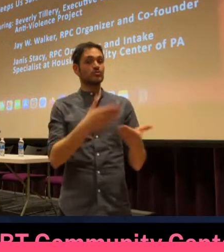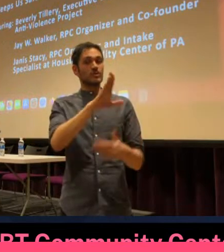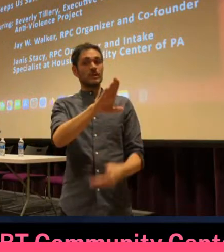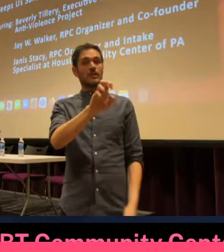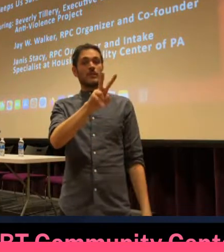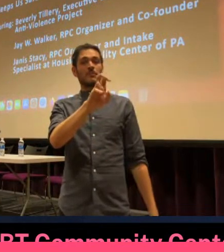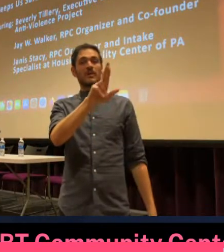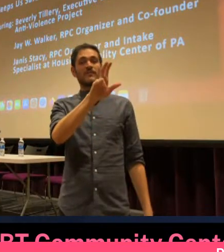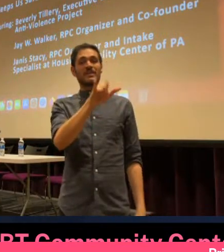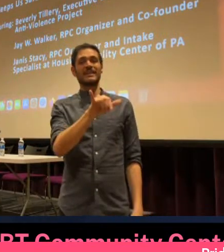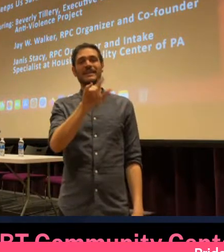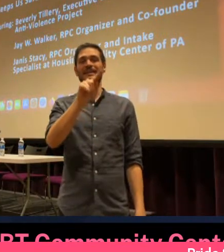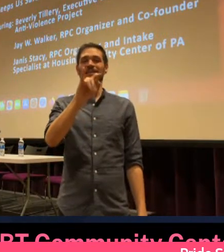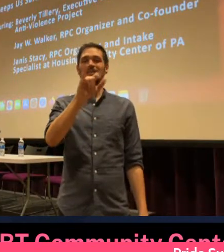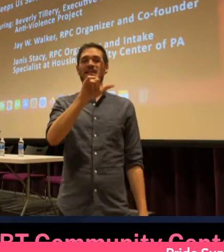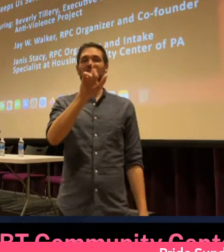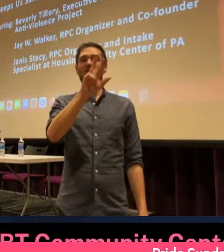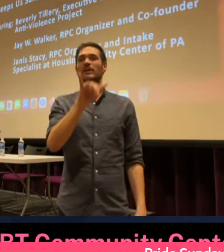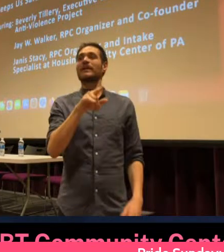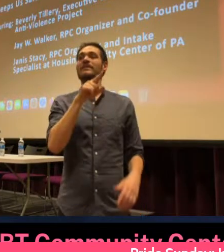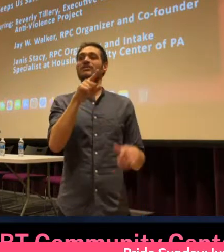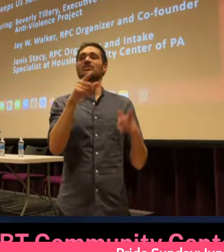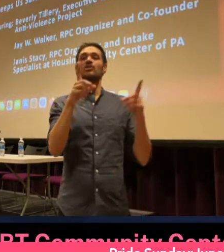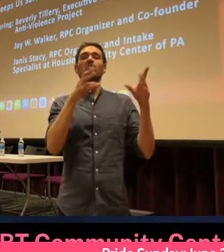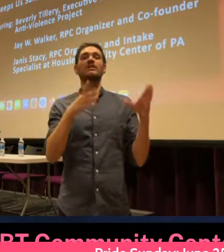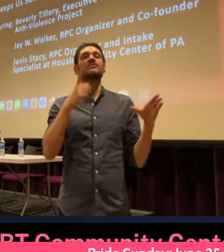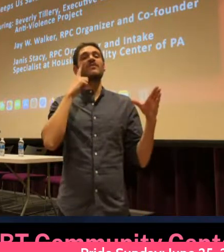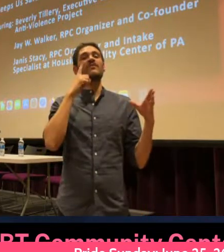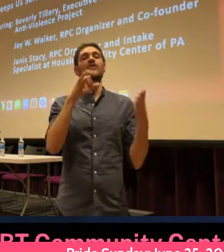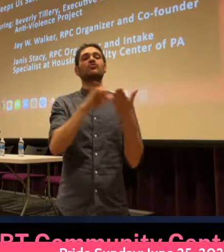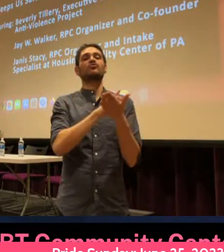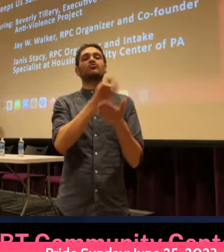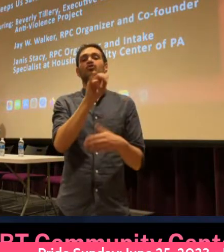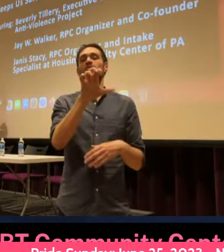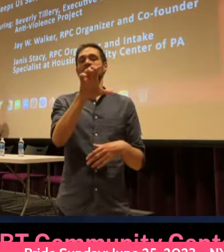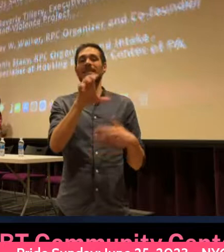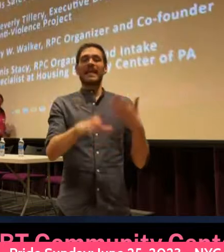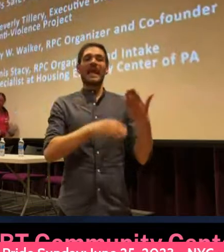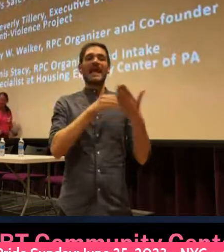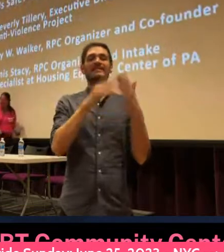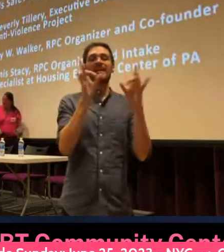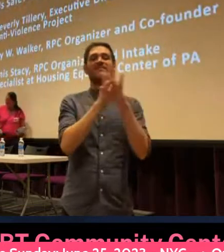Executive Director of the New York City Anti-Violence Project, and